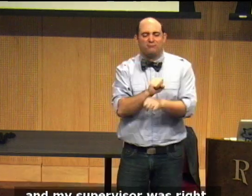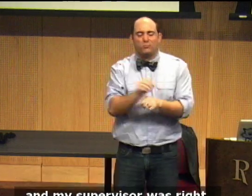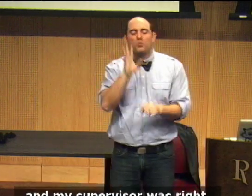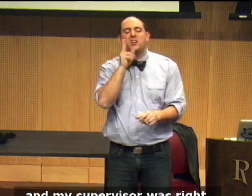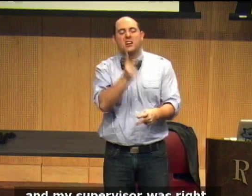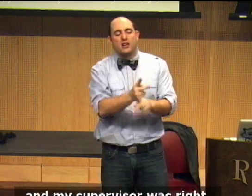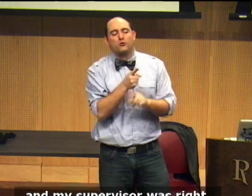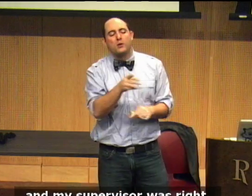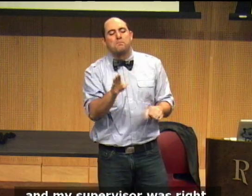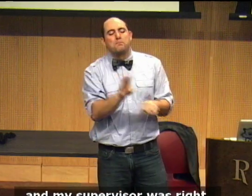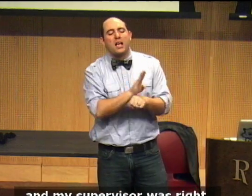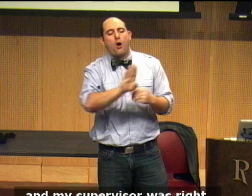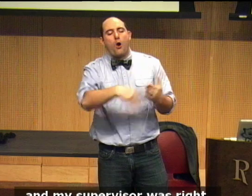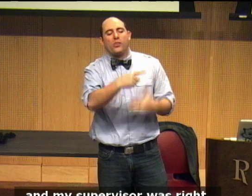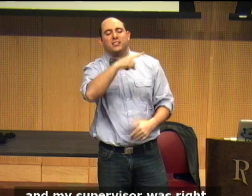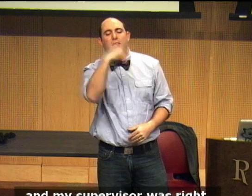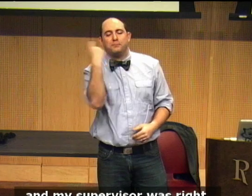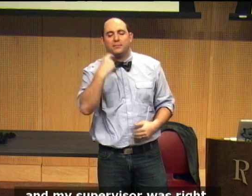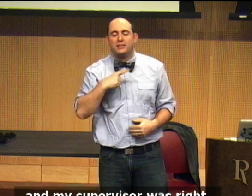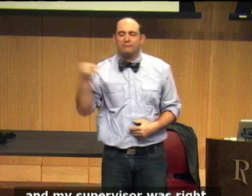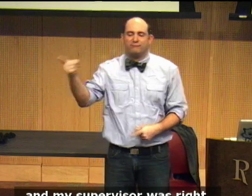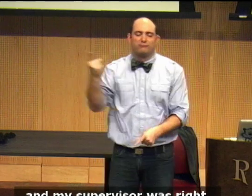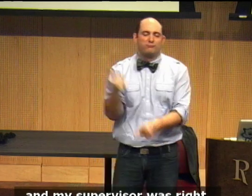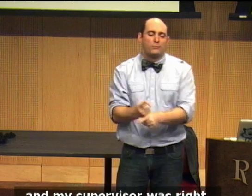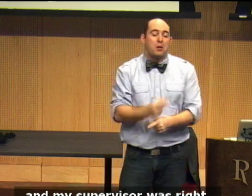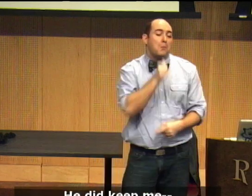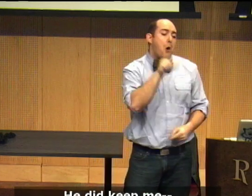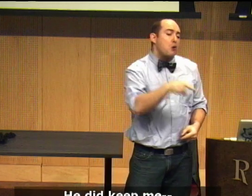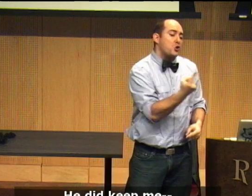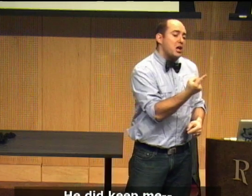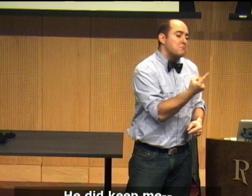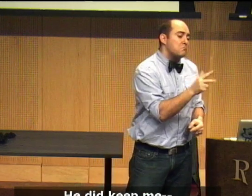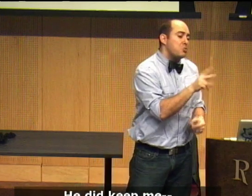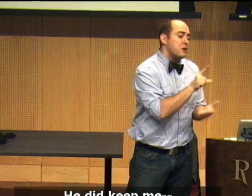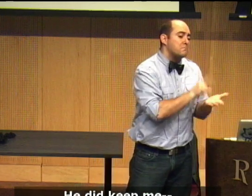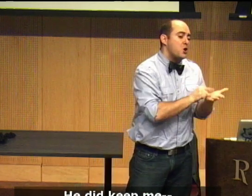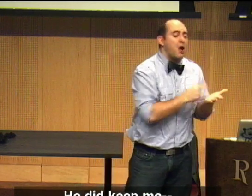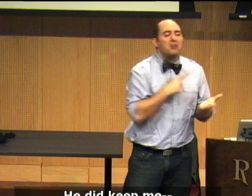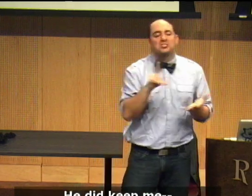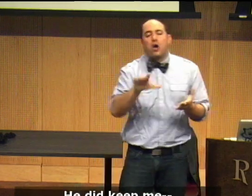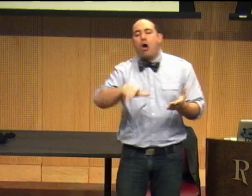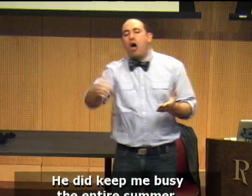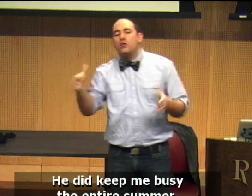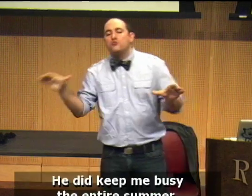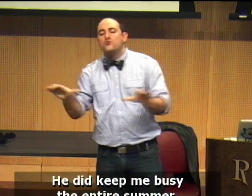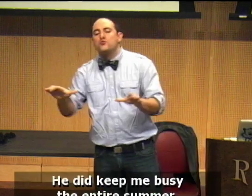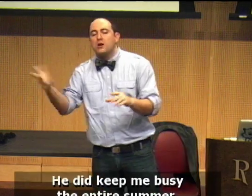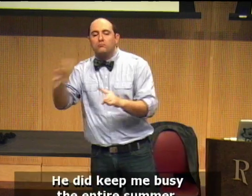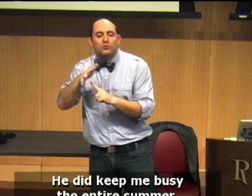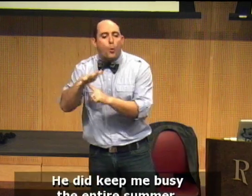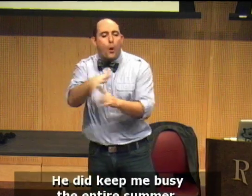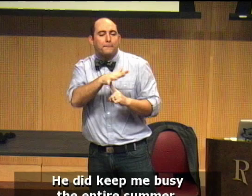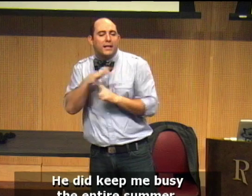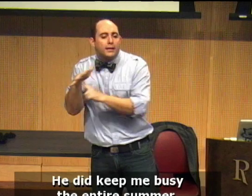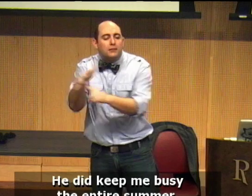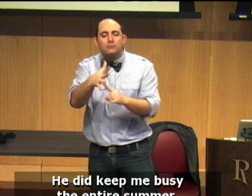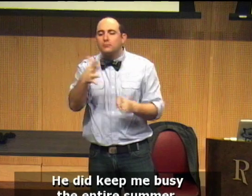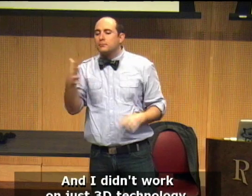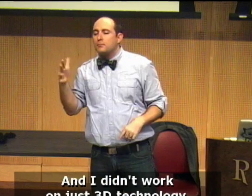And my supervisor was right. He did keep me busy the entire summer. And